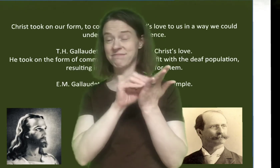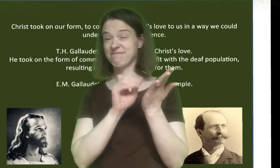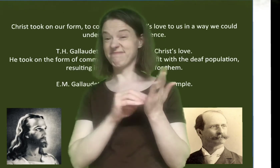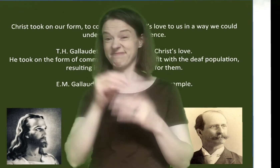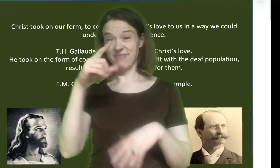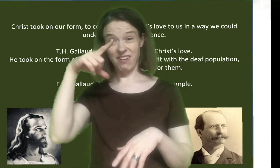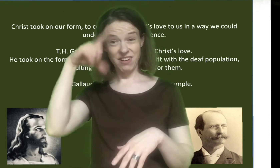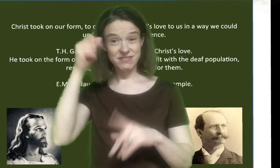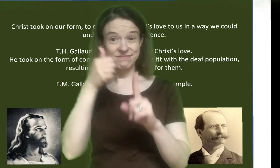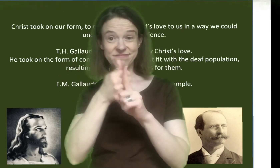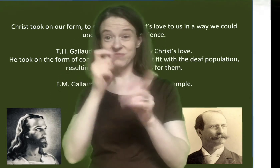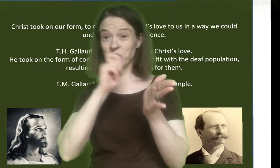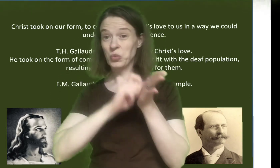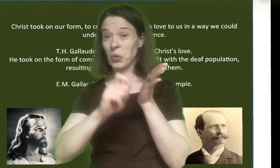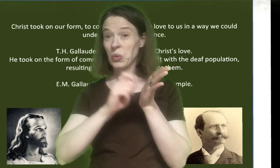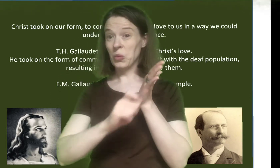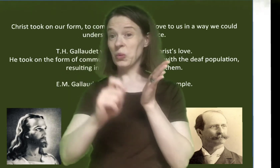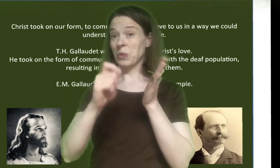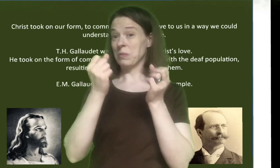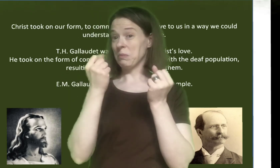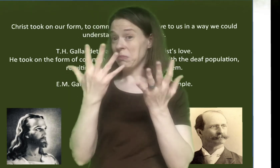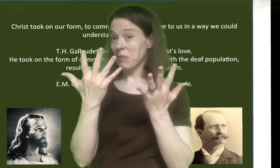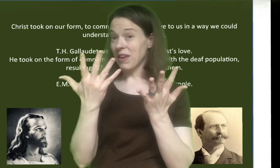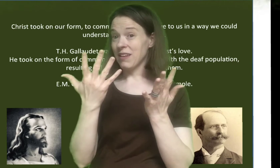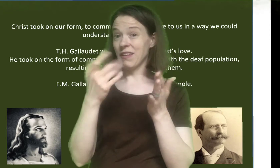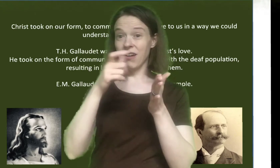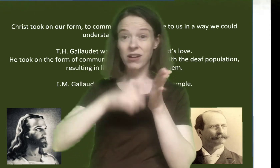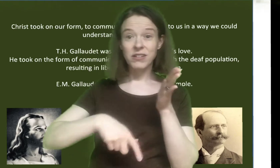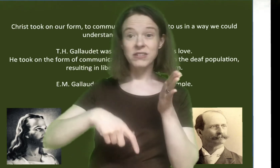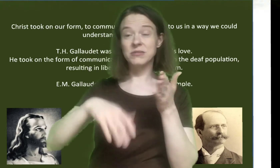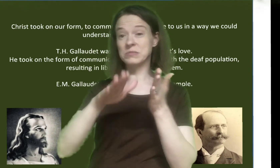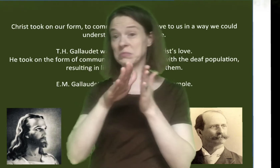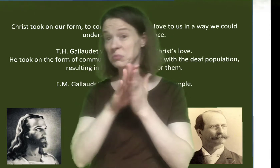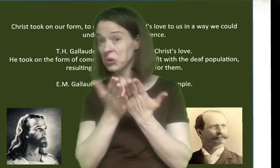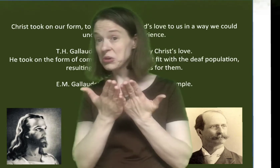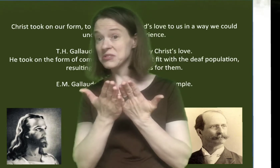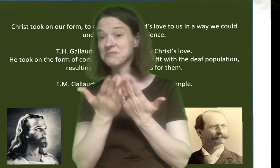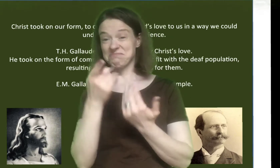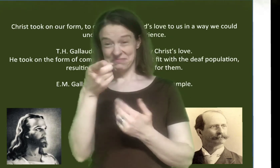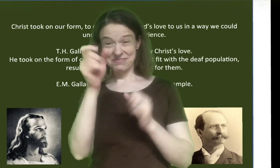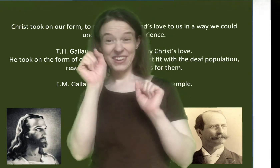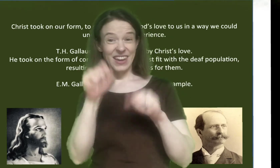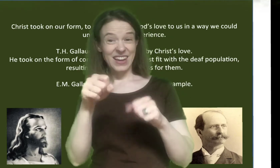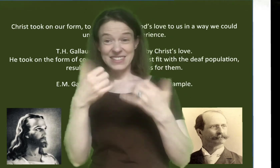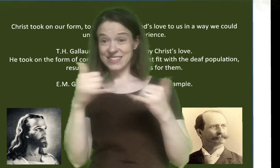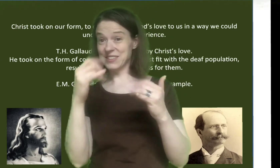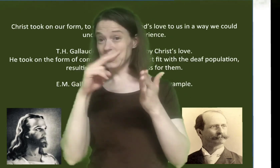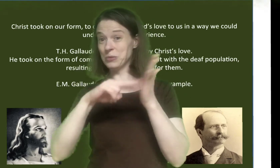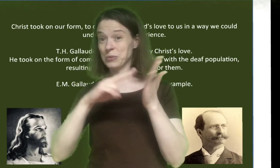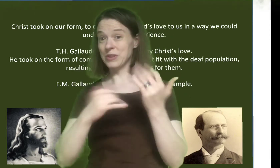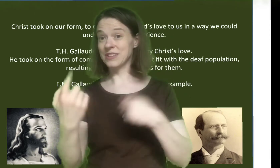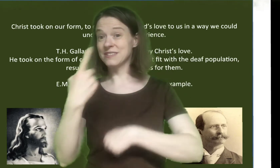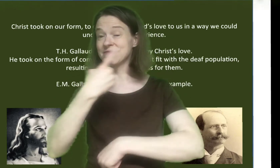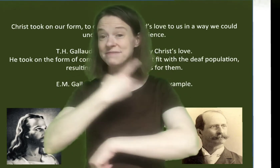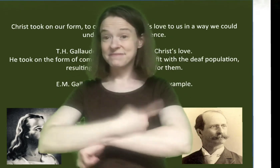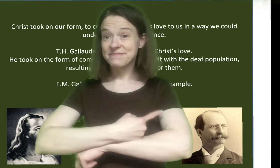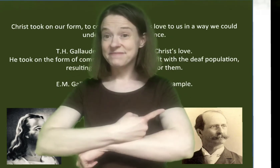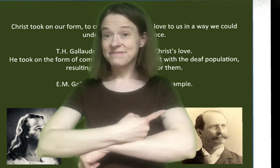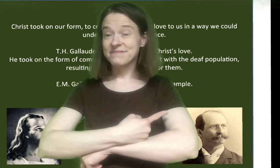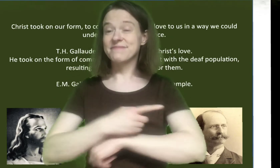well documented that Gallaudet himself wrote many articles, books, and you can still read them today.